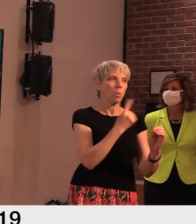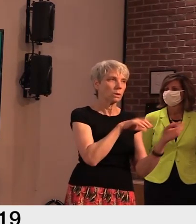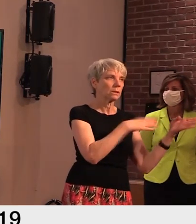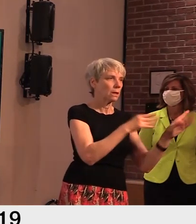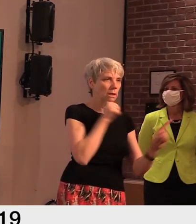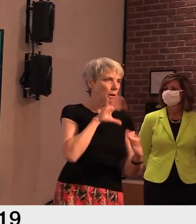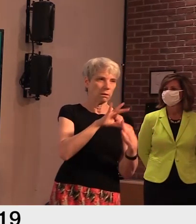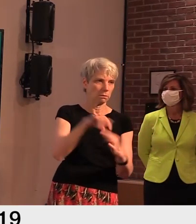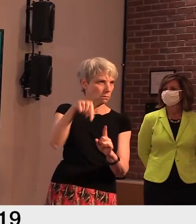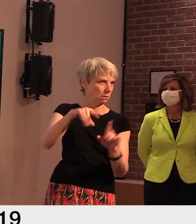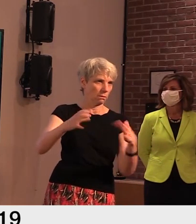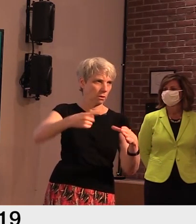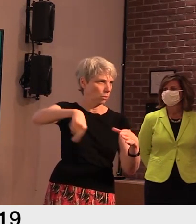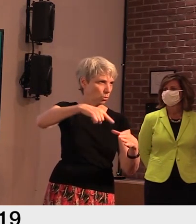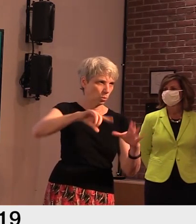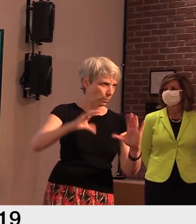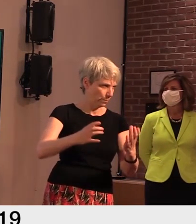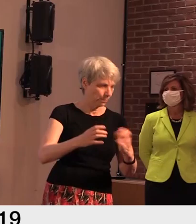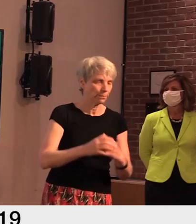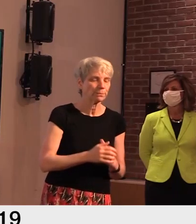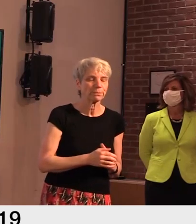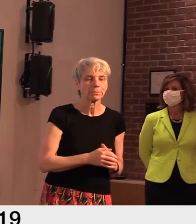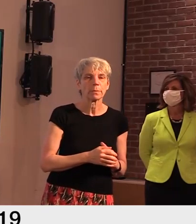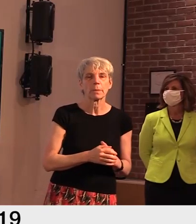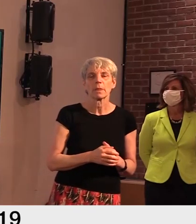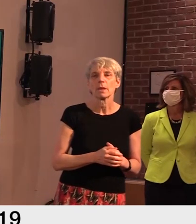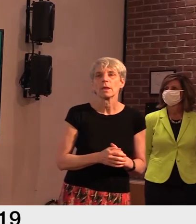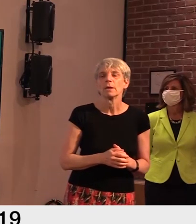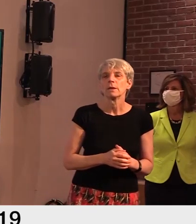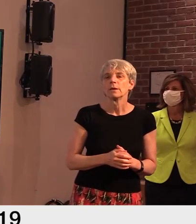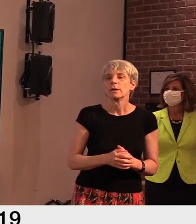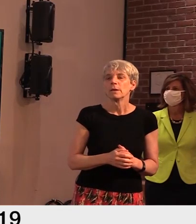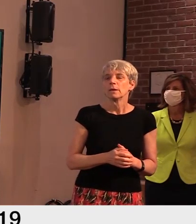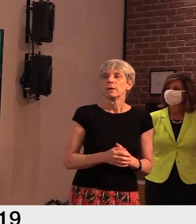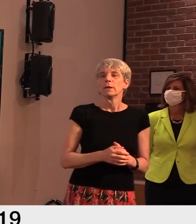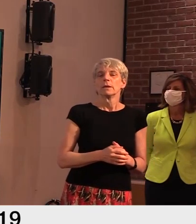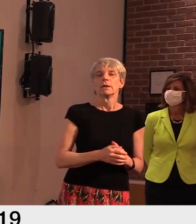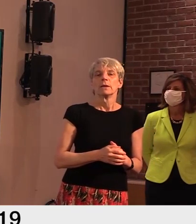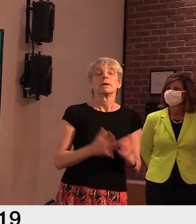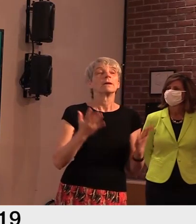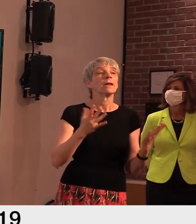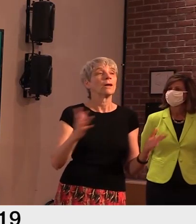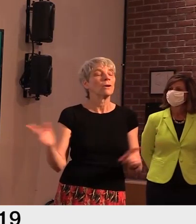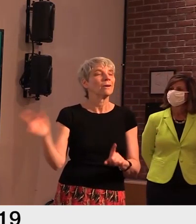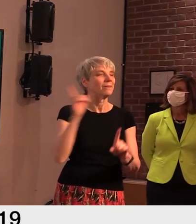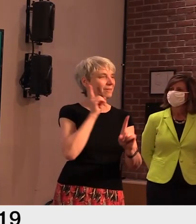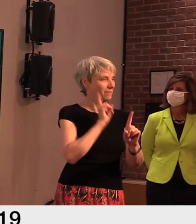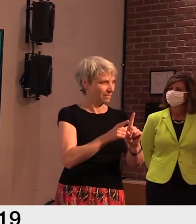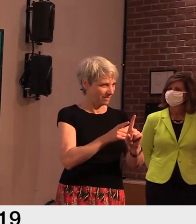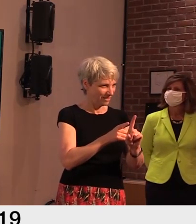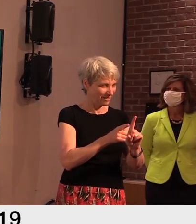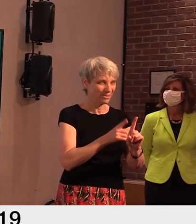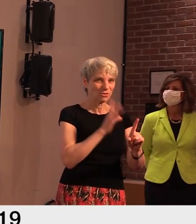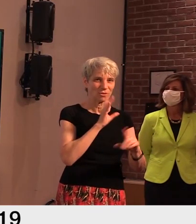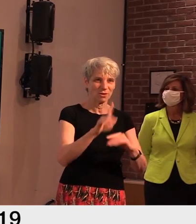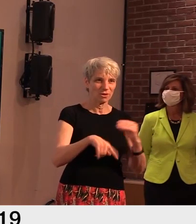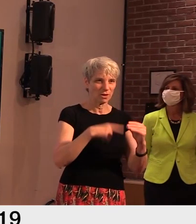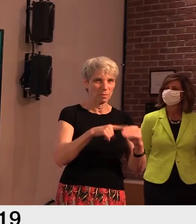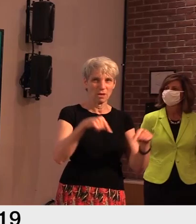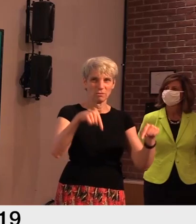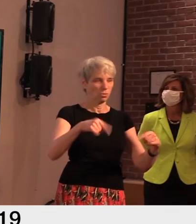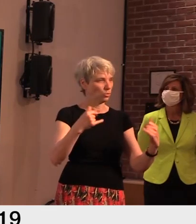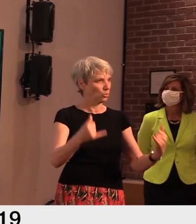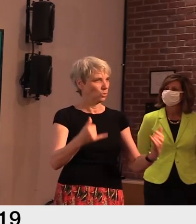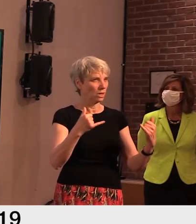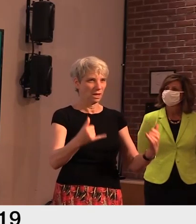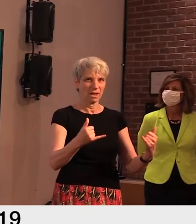82. We can now attribute 2 hospitalizations to this outbreak and no deaths.